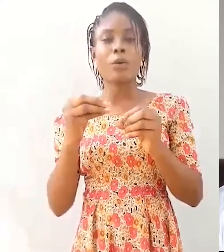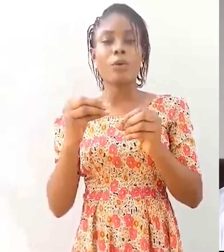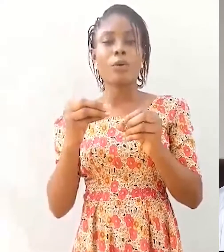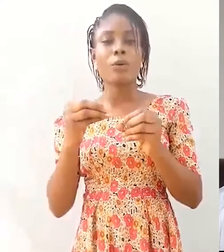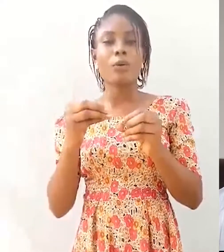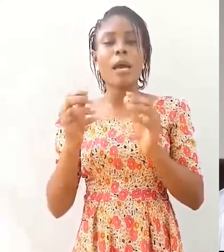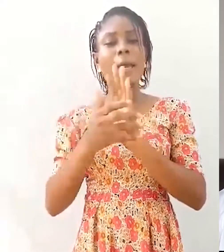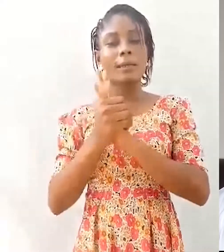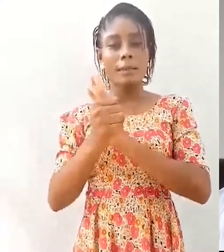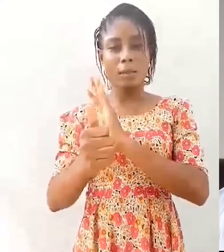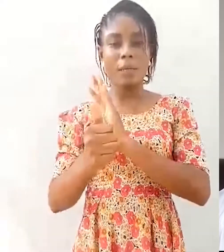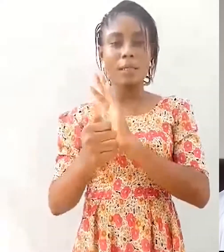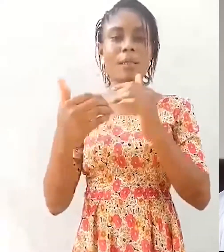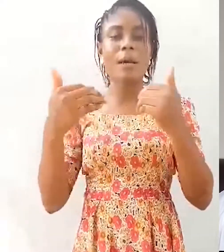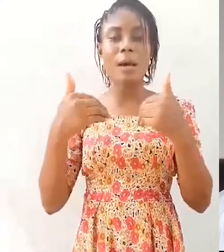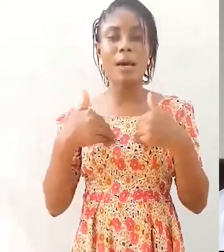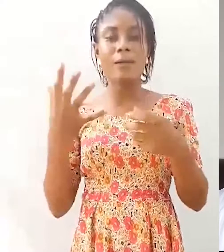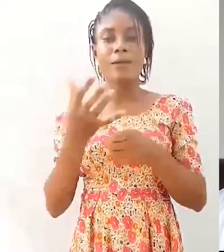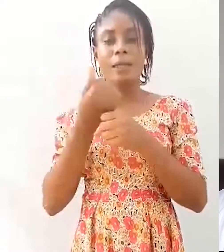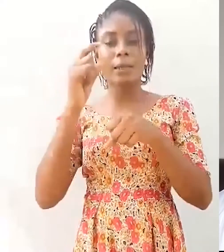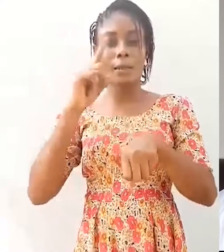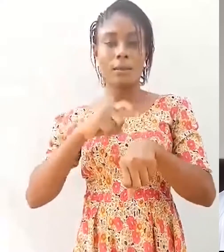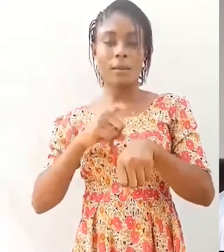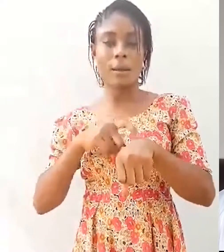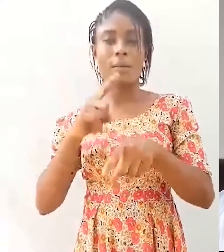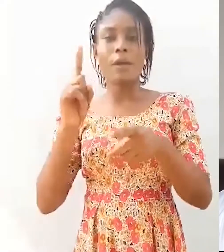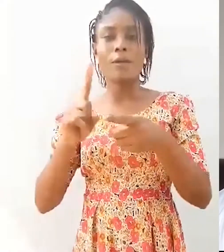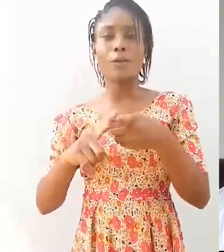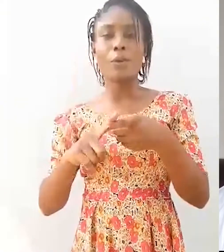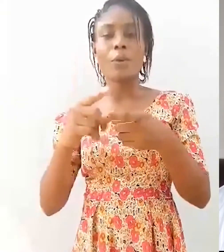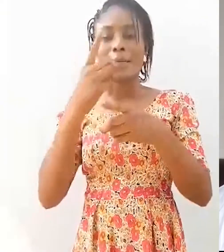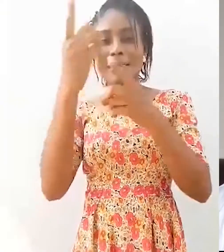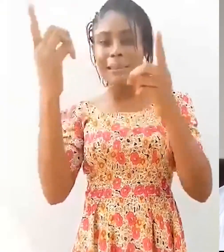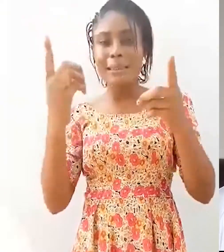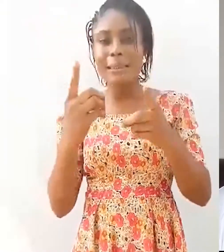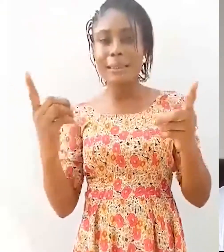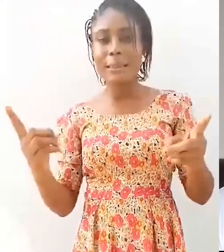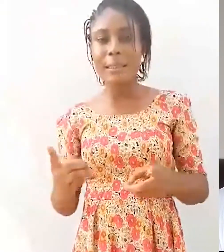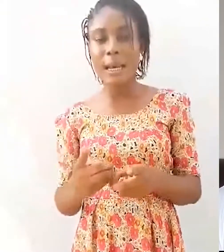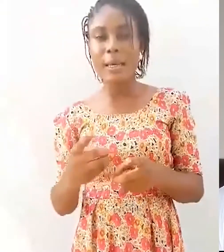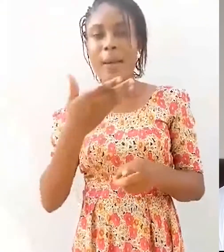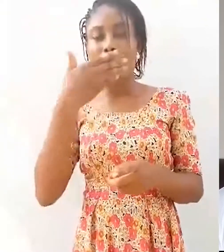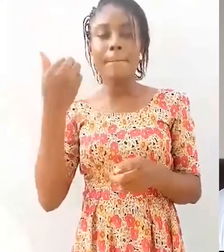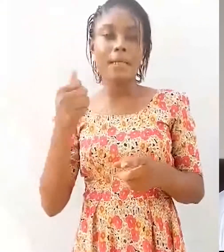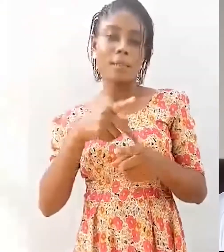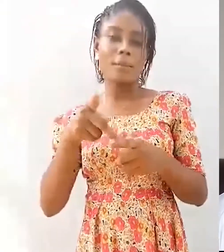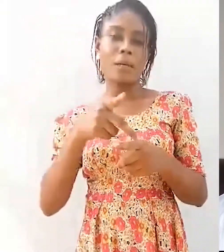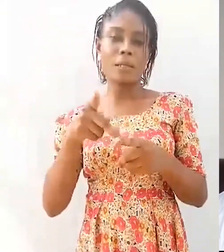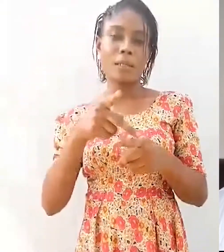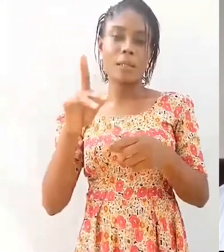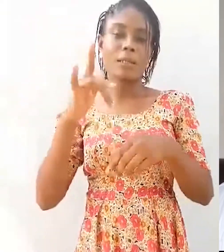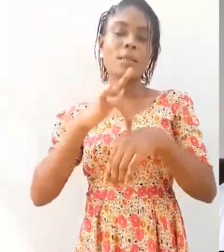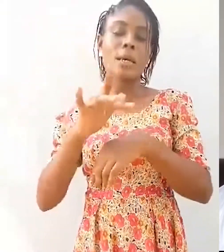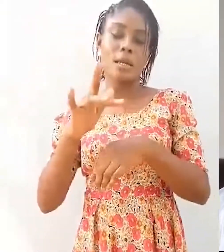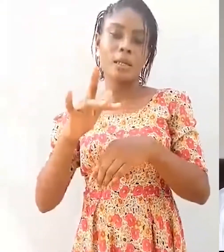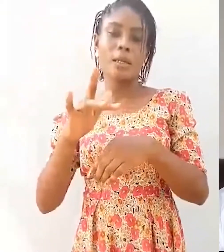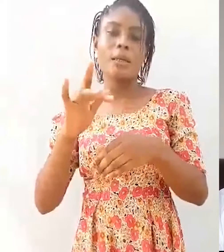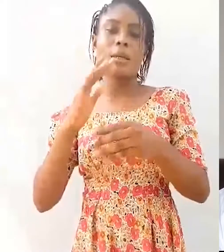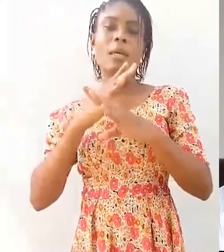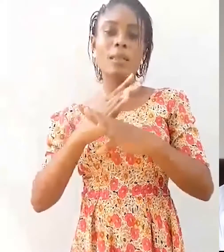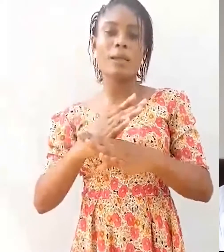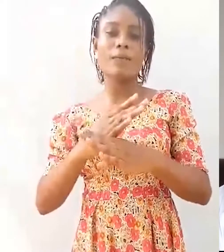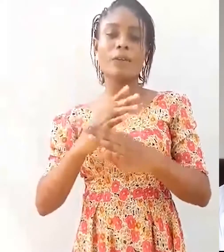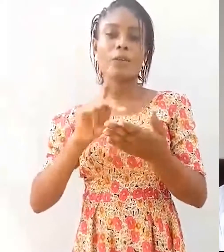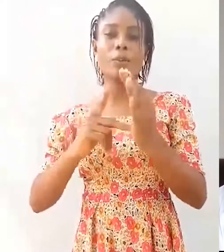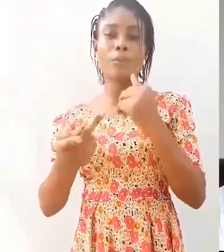experts have taken time to design best practices early intervention program, which